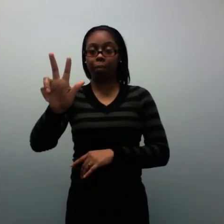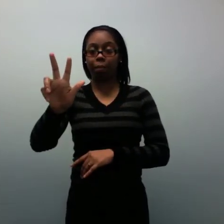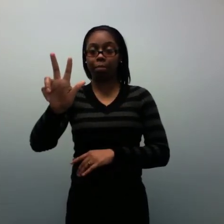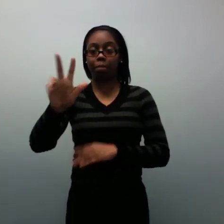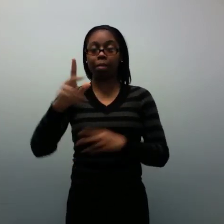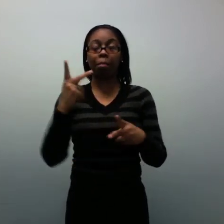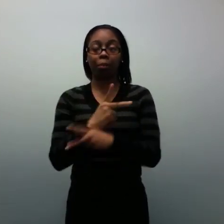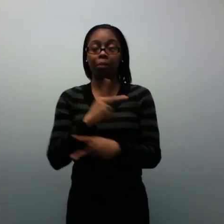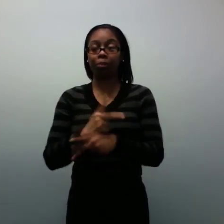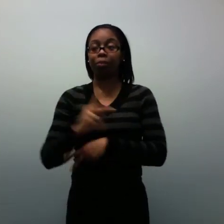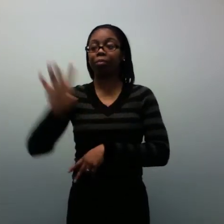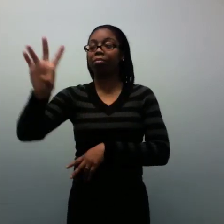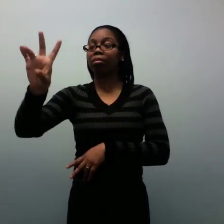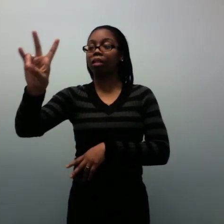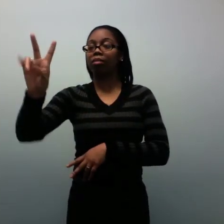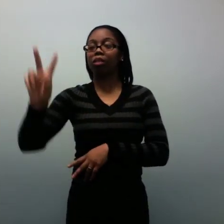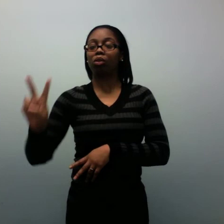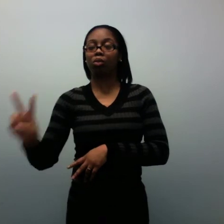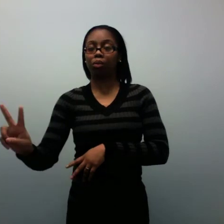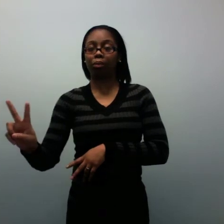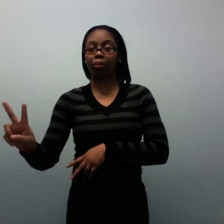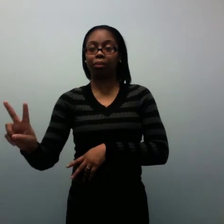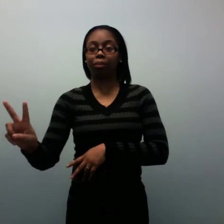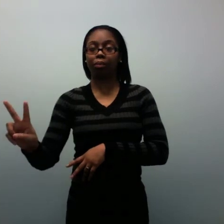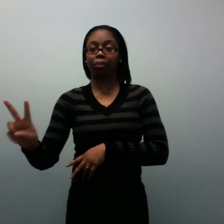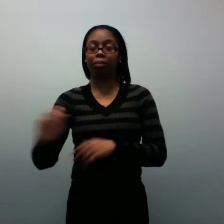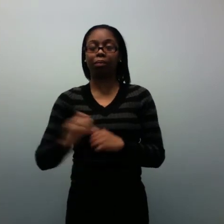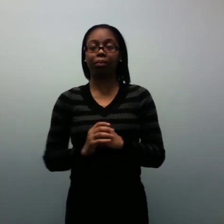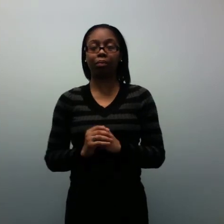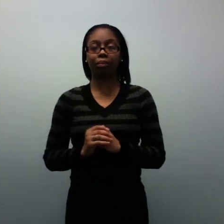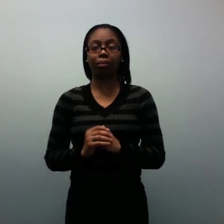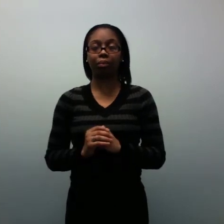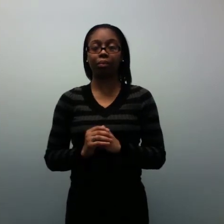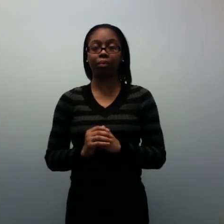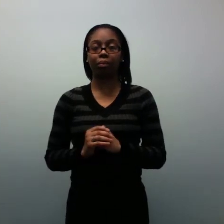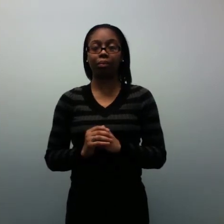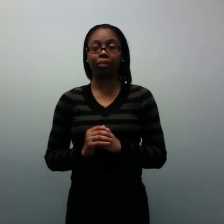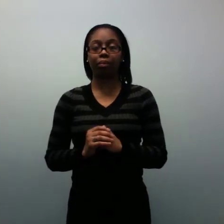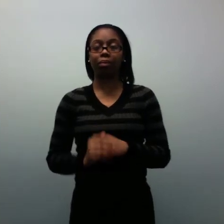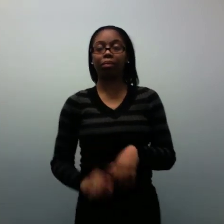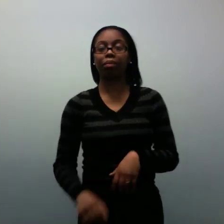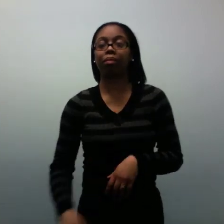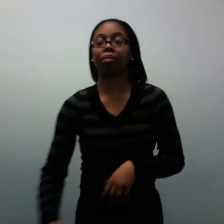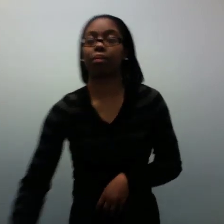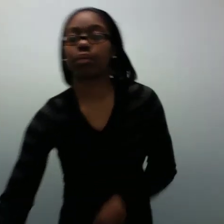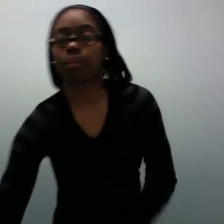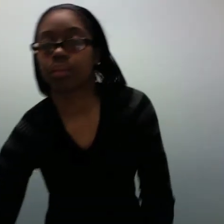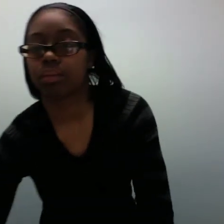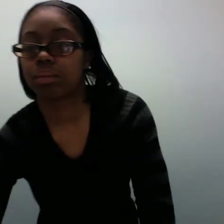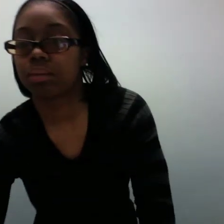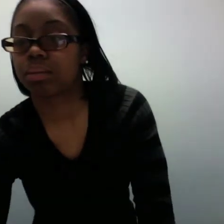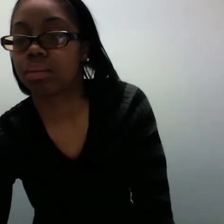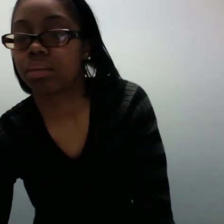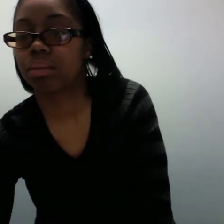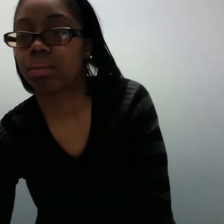times 72. Now, something I should really do here is an estimation.